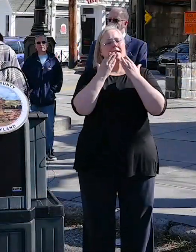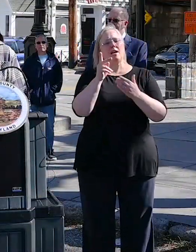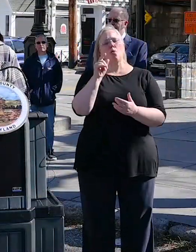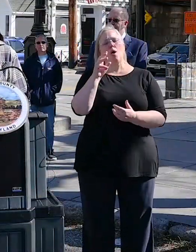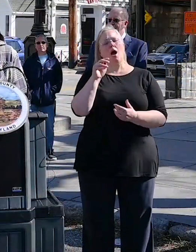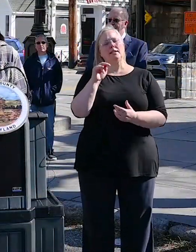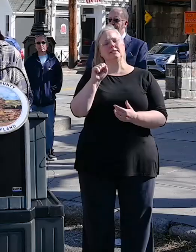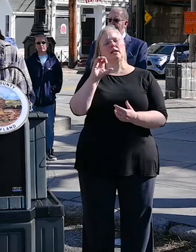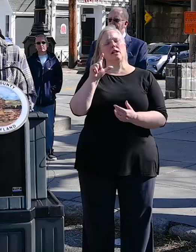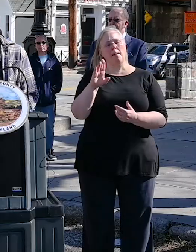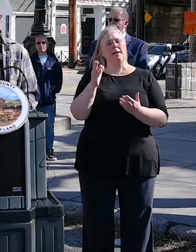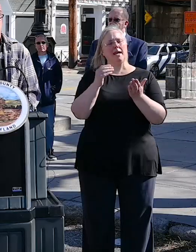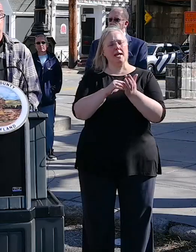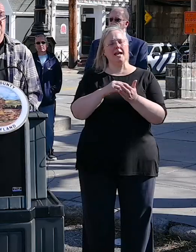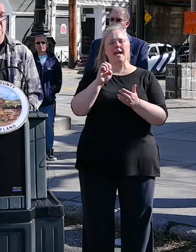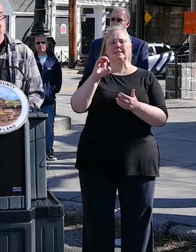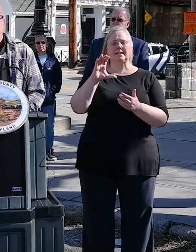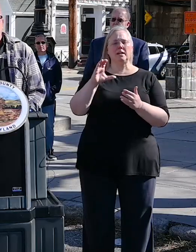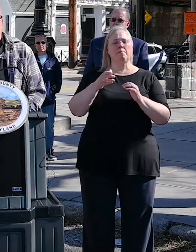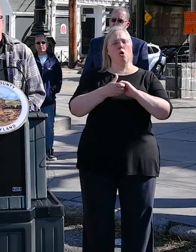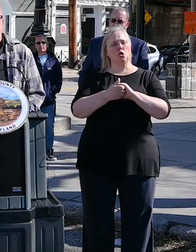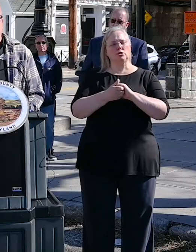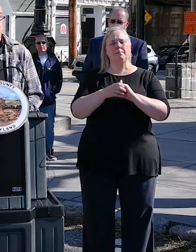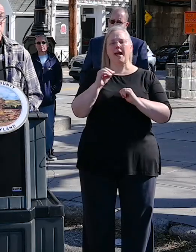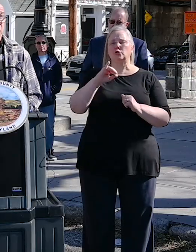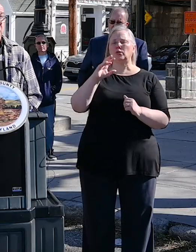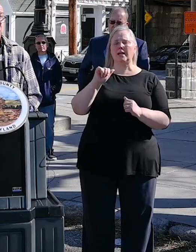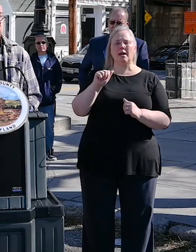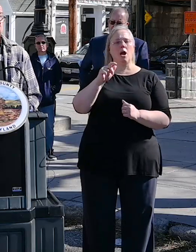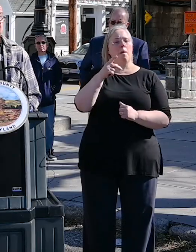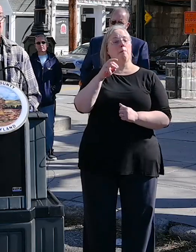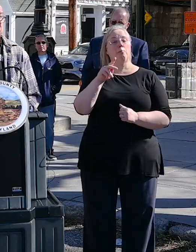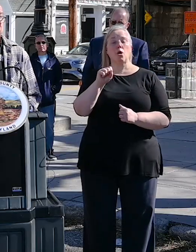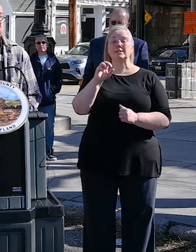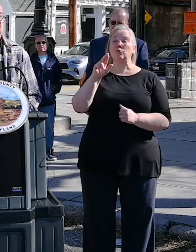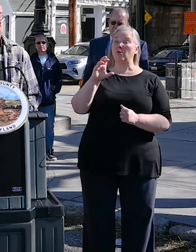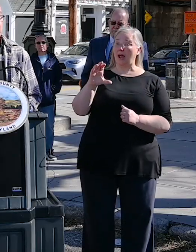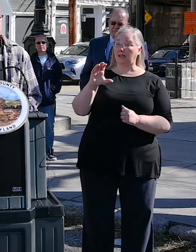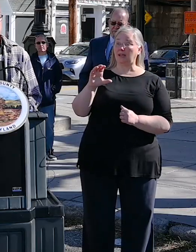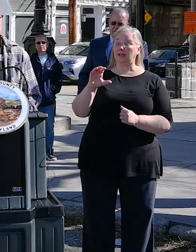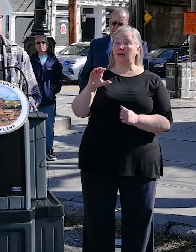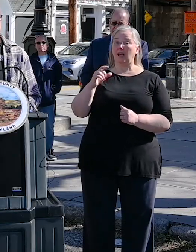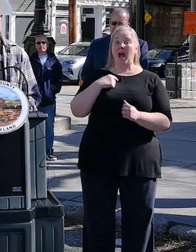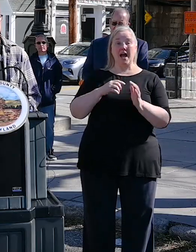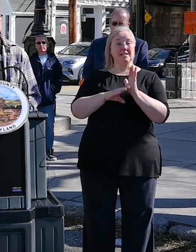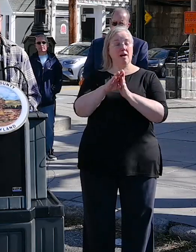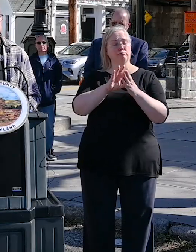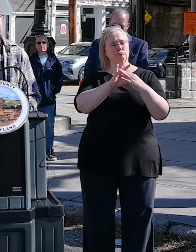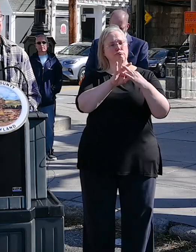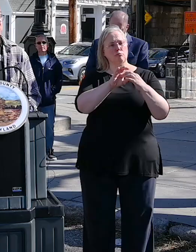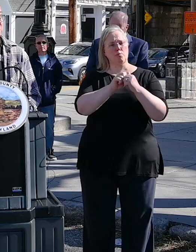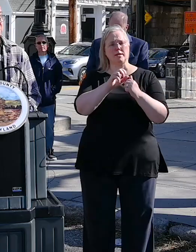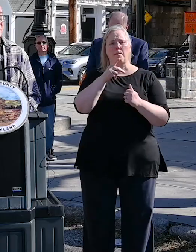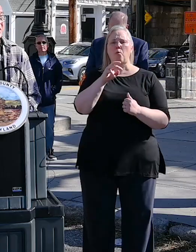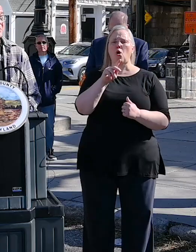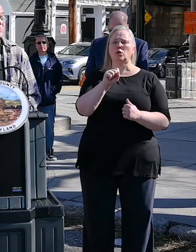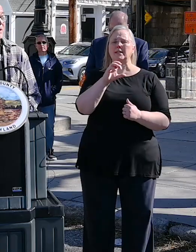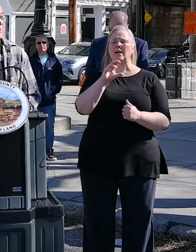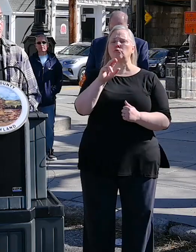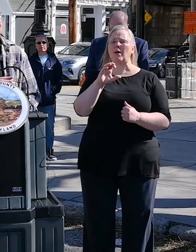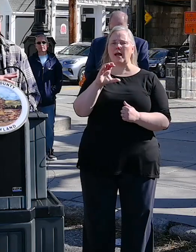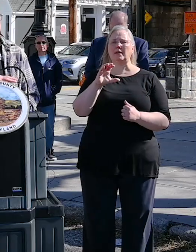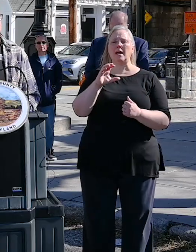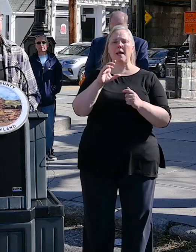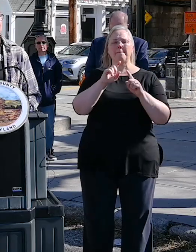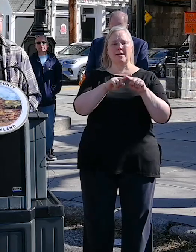Club again, the Ellicott City Partnership in Julia, Parks and Rec. I developed my relationship with Parks and Rec based on